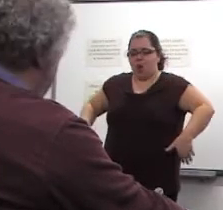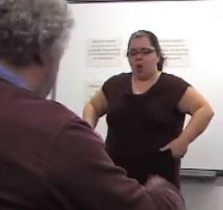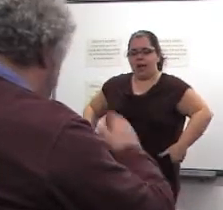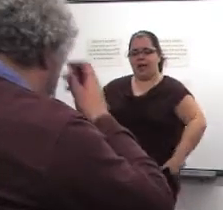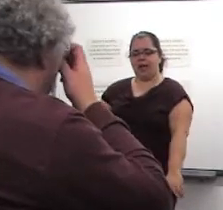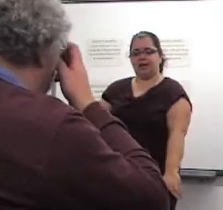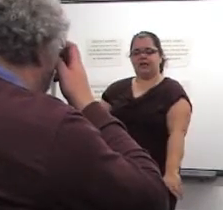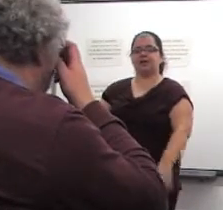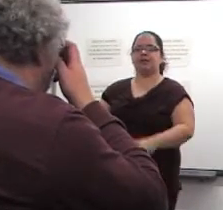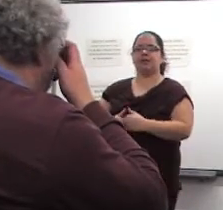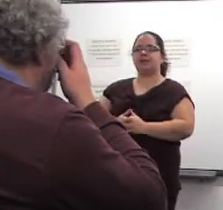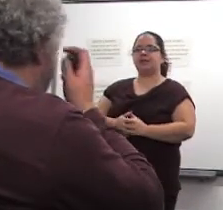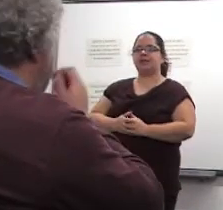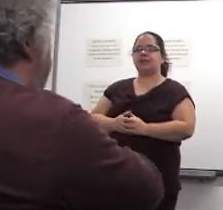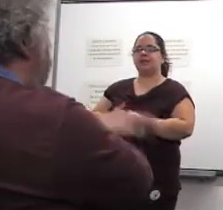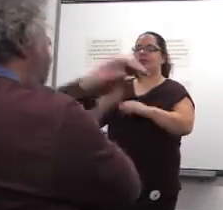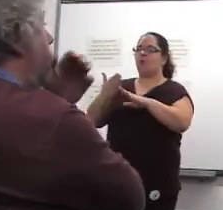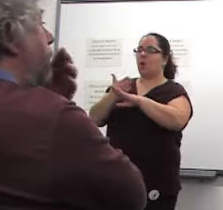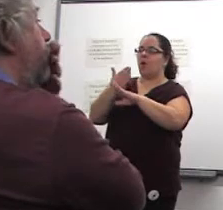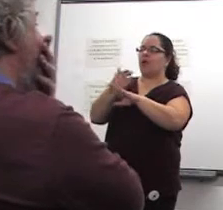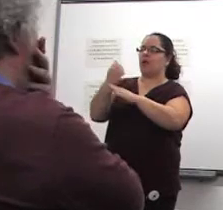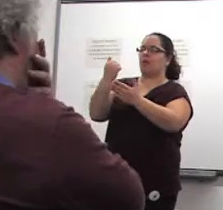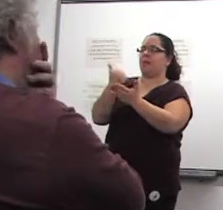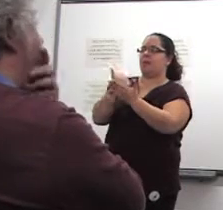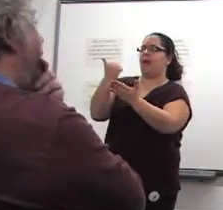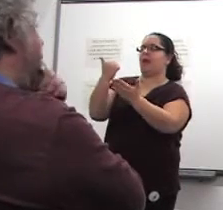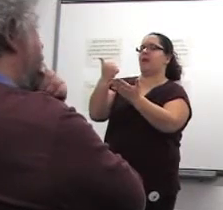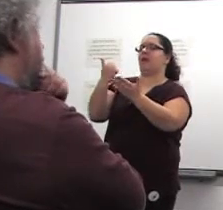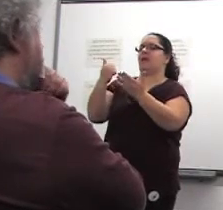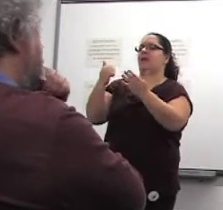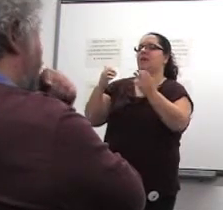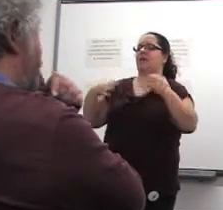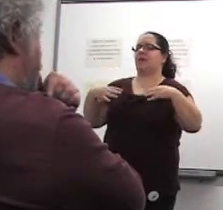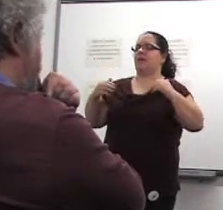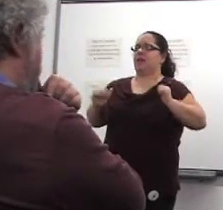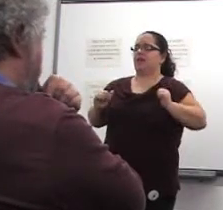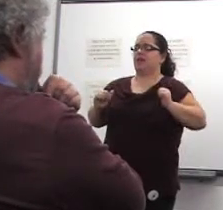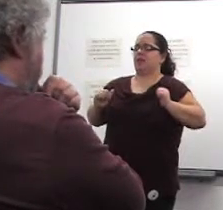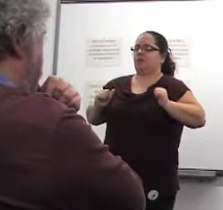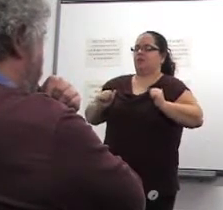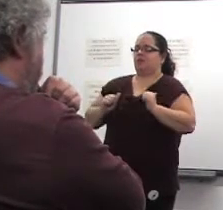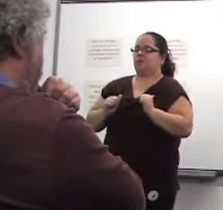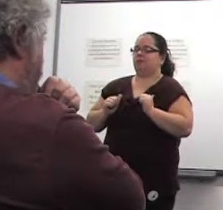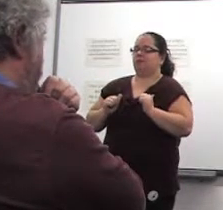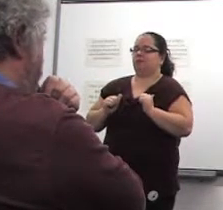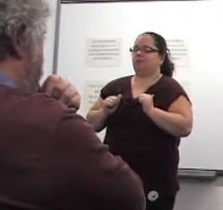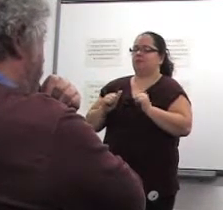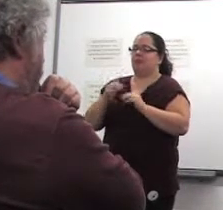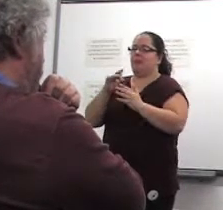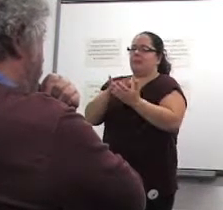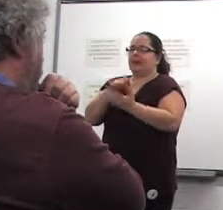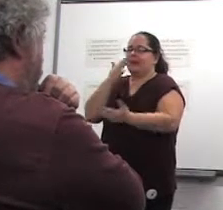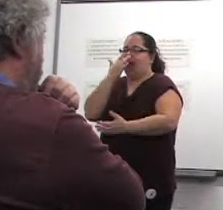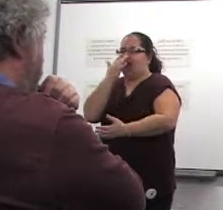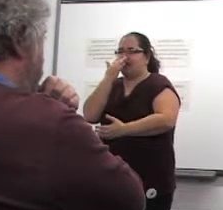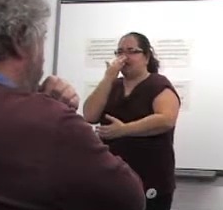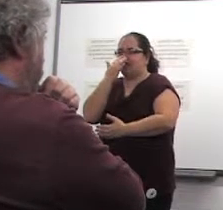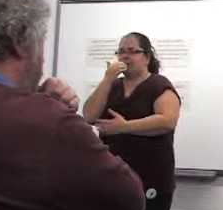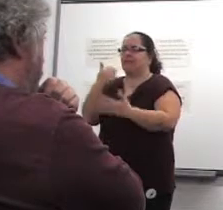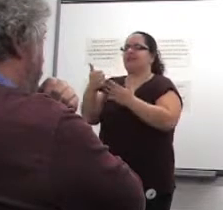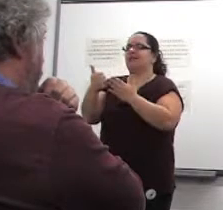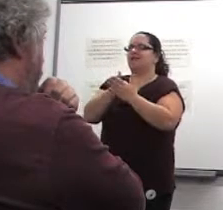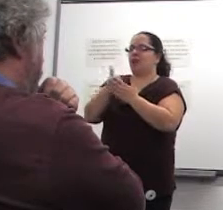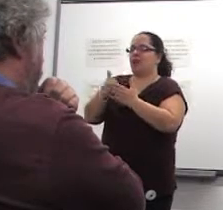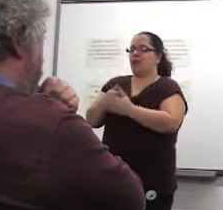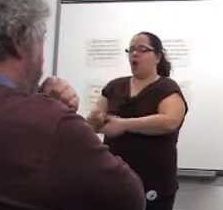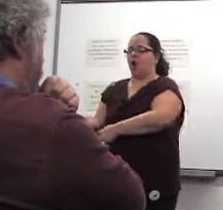legs. Working for the bank had slowly softened the angles, and now he was broadened with middle age. Regular rounds